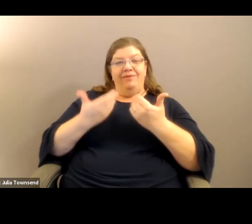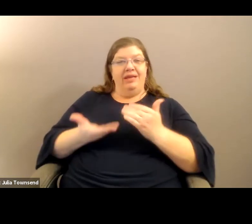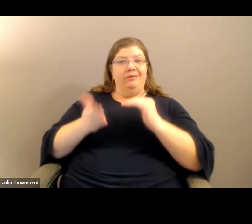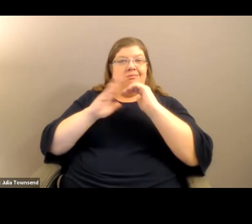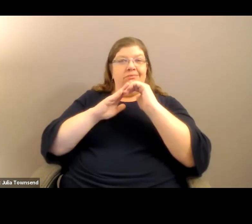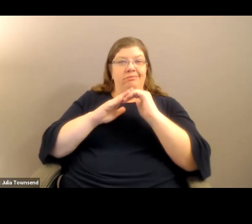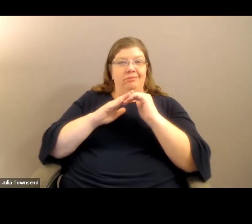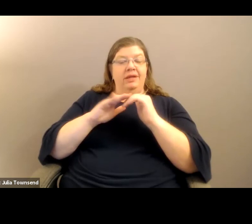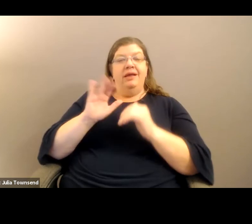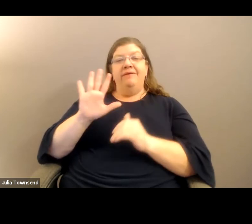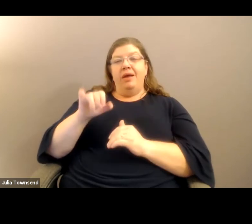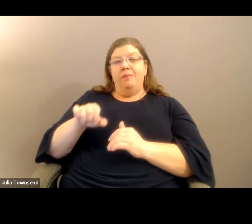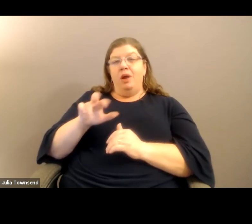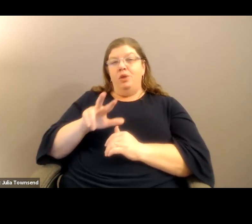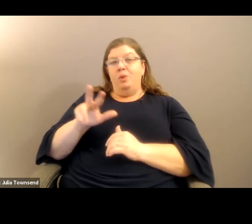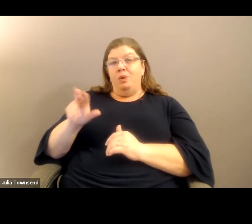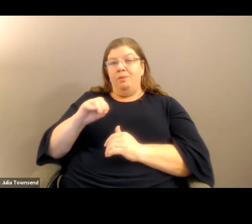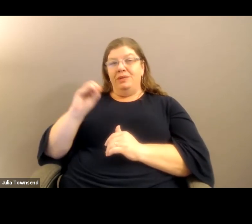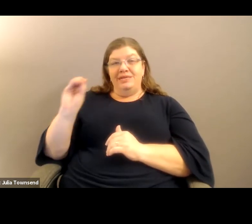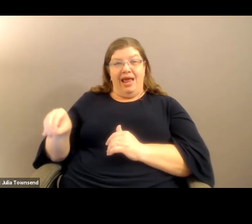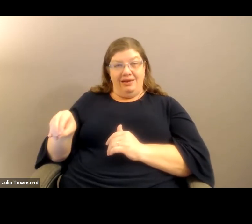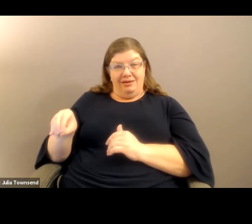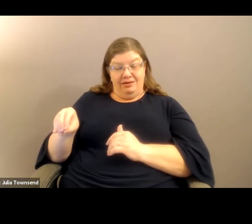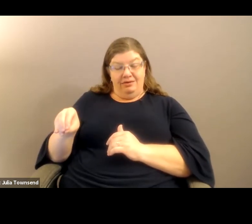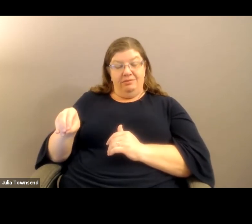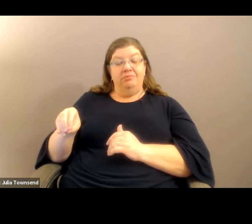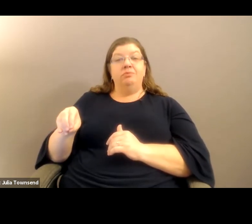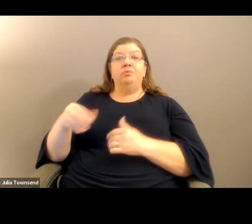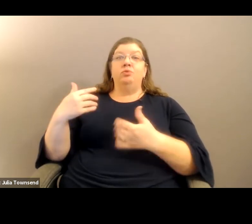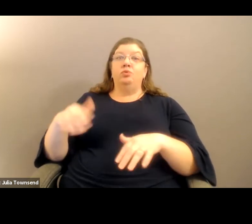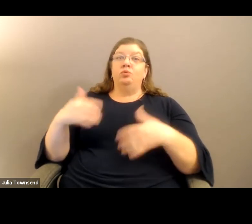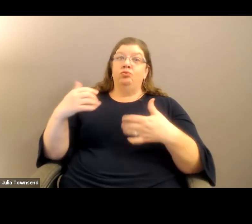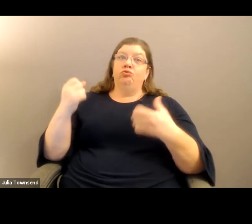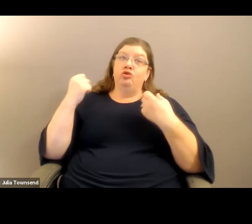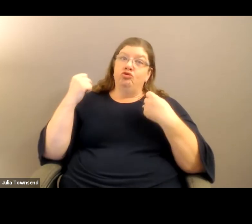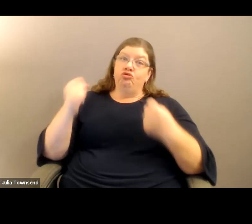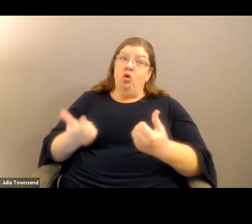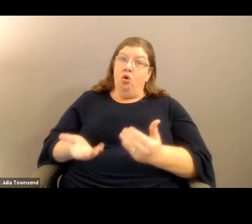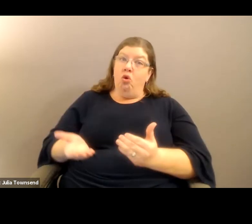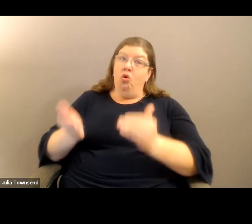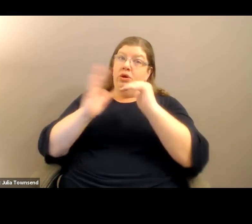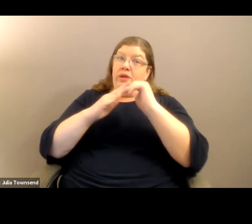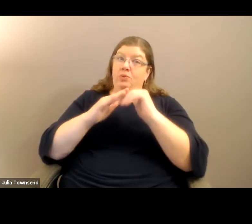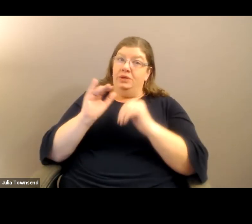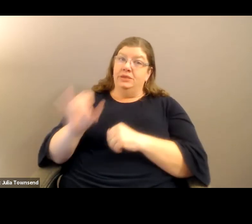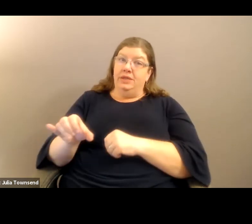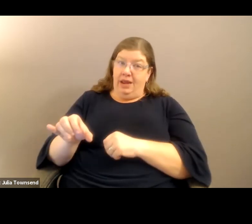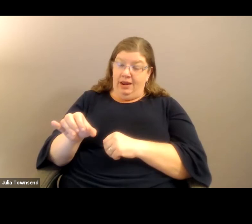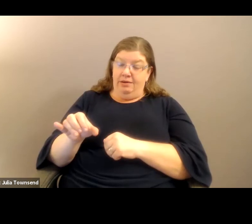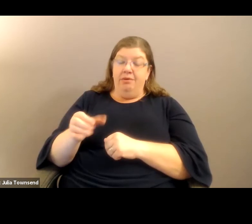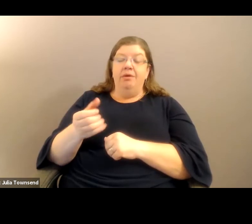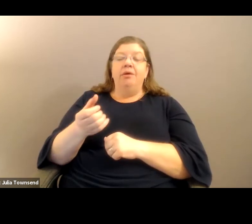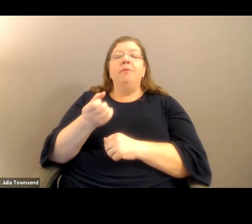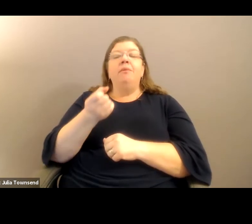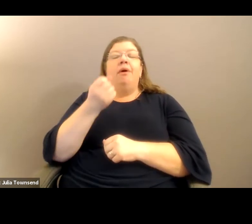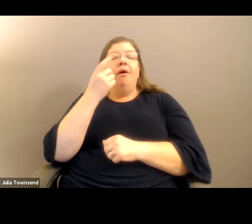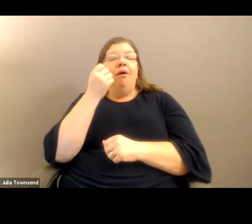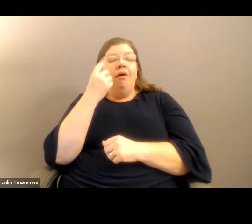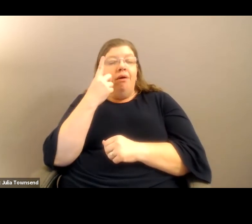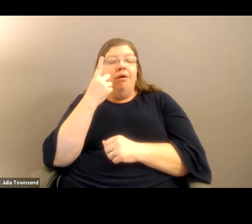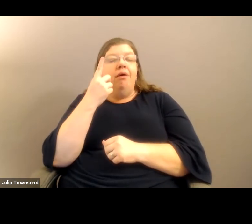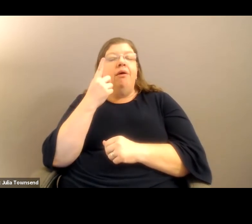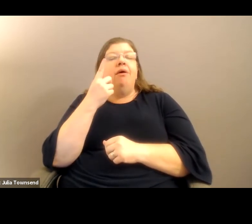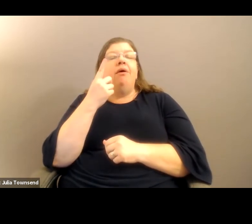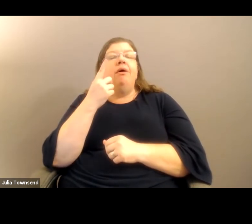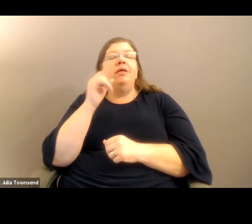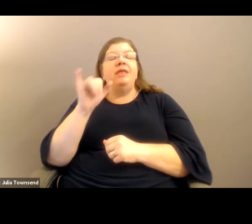of 5.33%, which is a very healthy COLA increase. But again, that goes